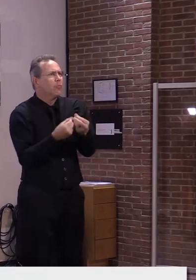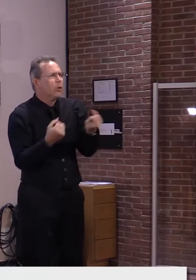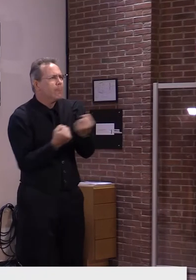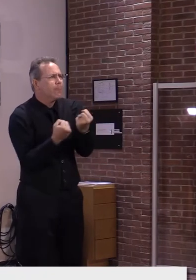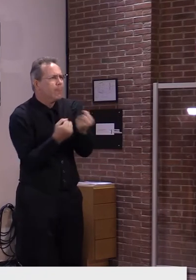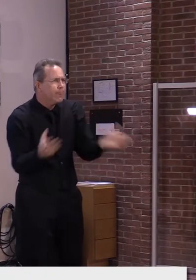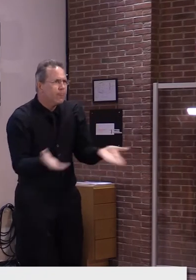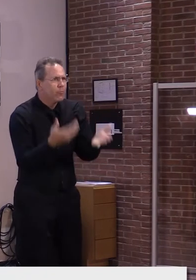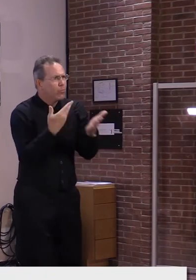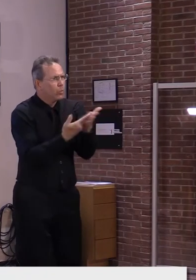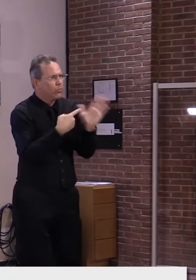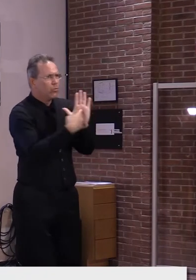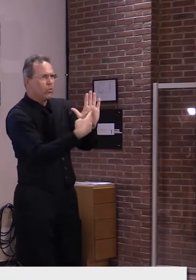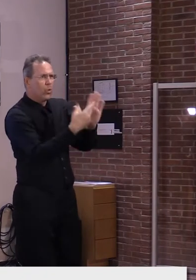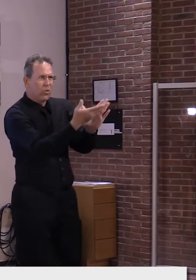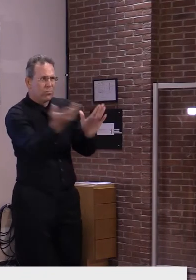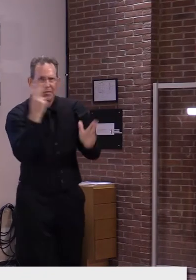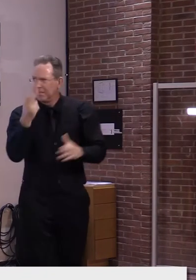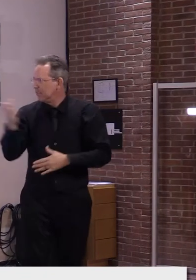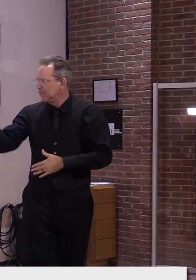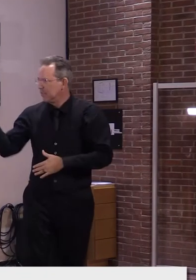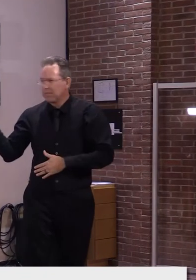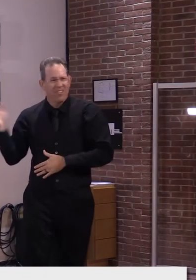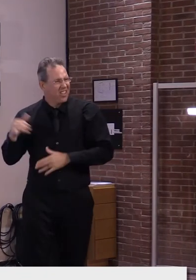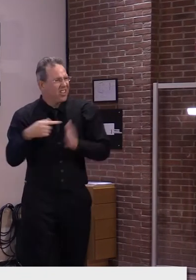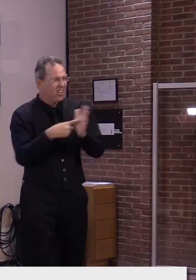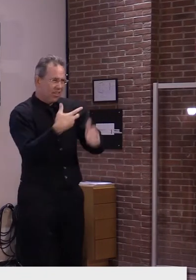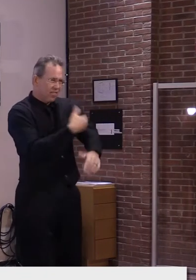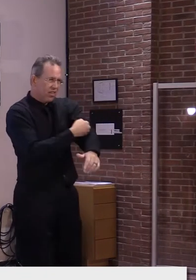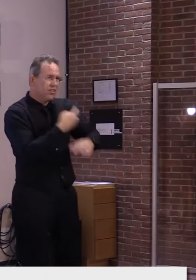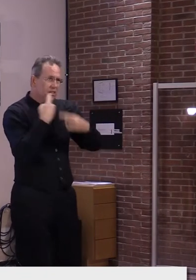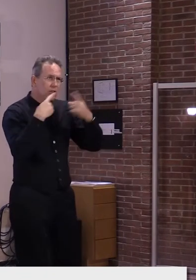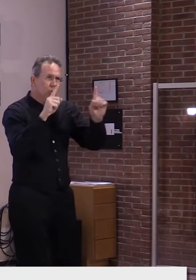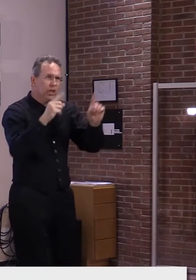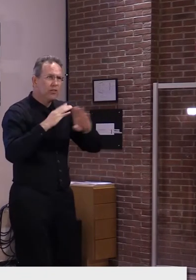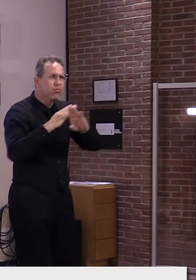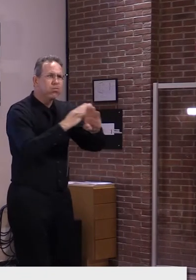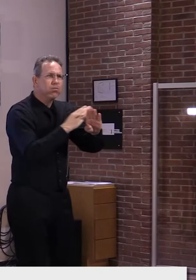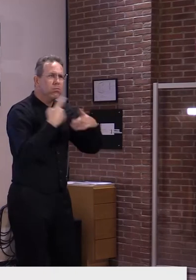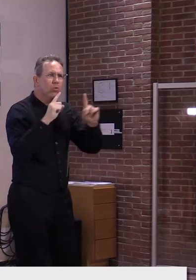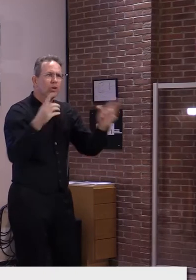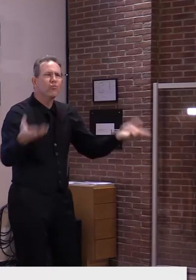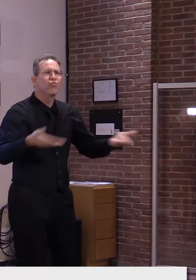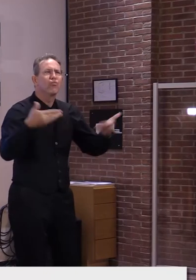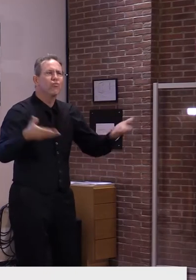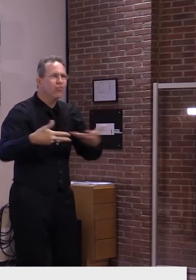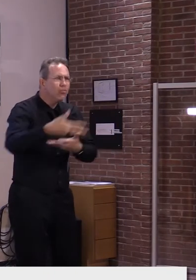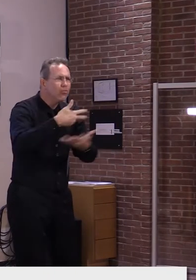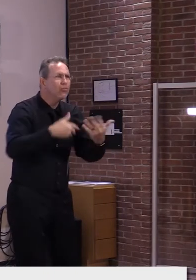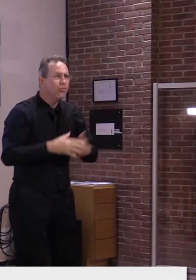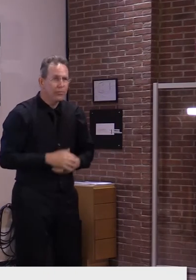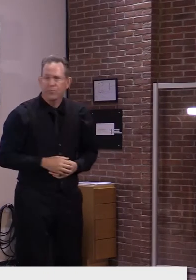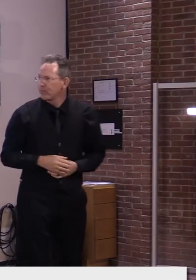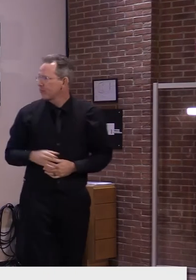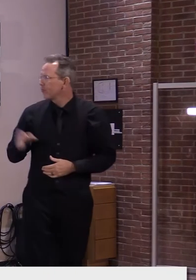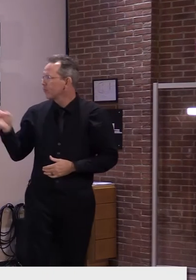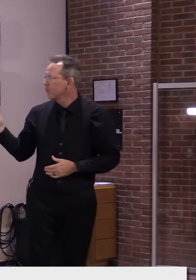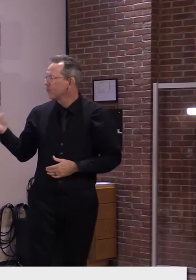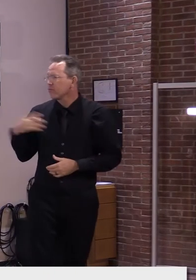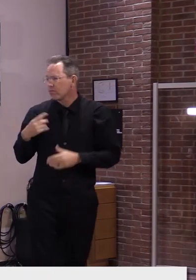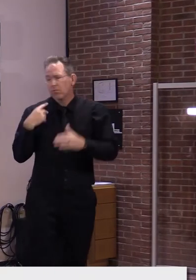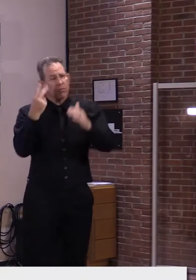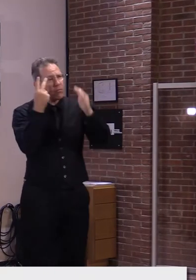the vaccine provides. Taking a look at the Vermont case forecast, we continue to trend very closely to the April